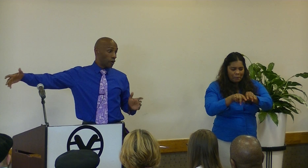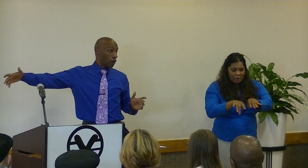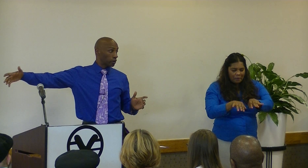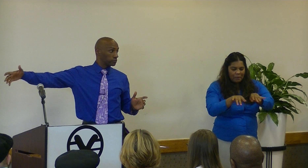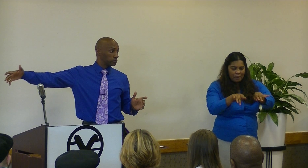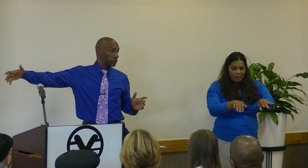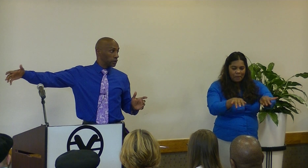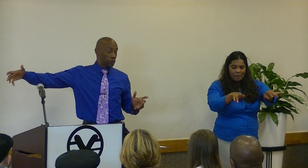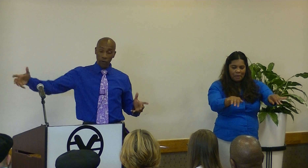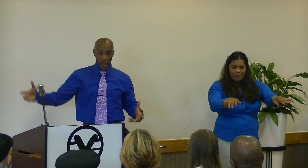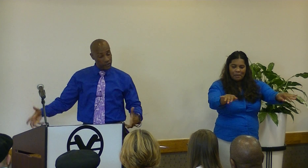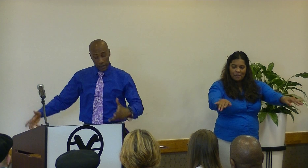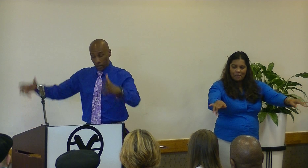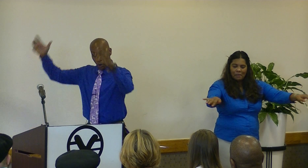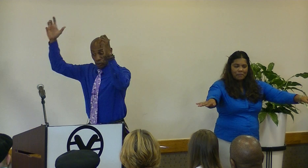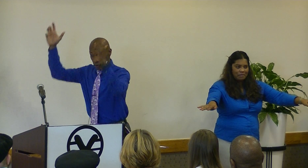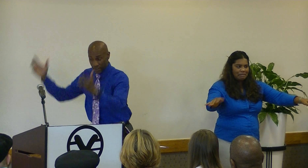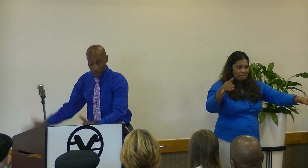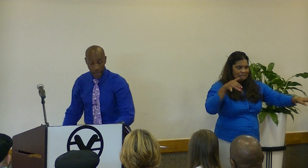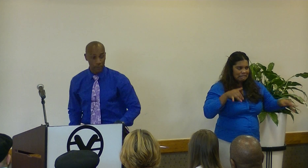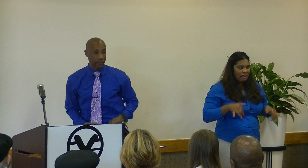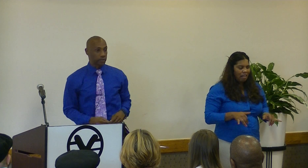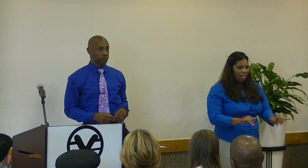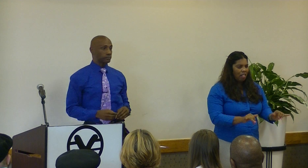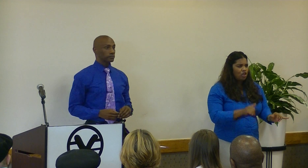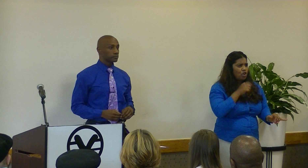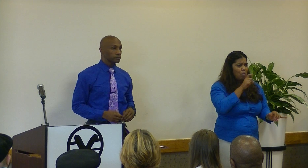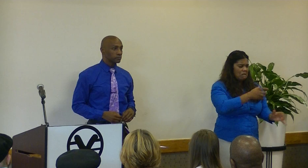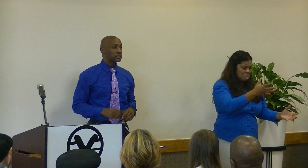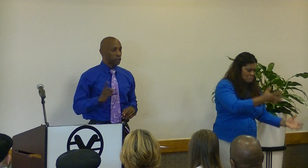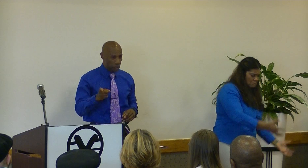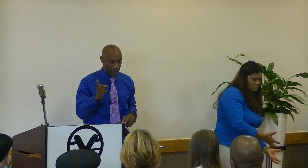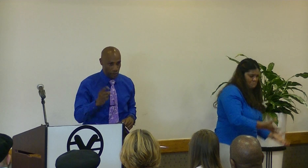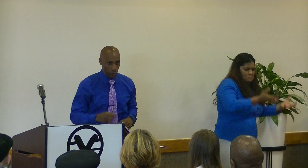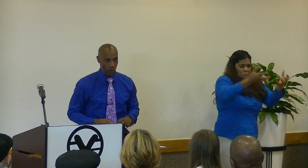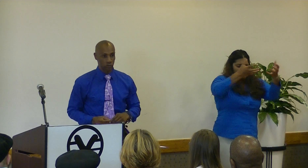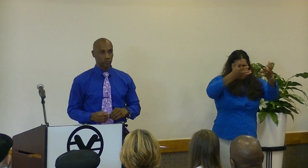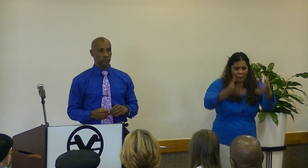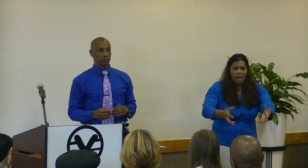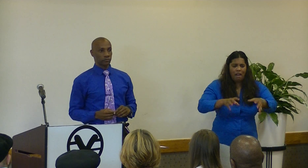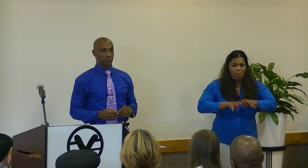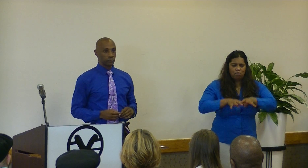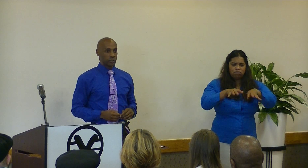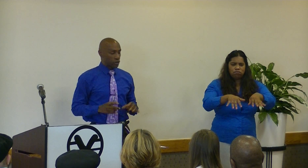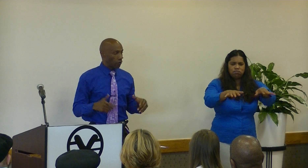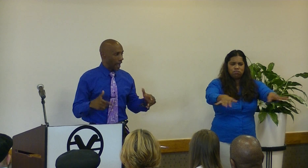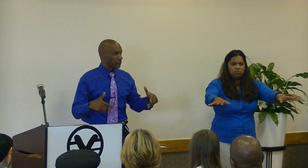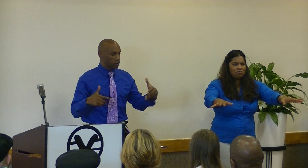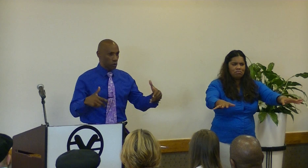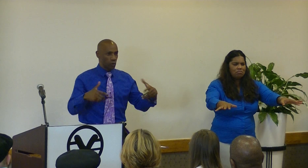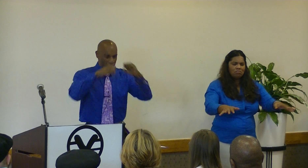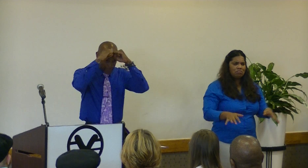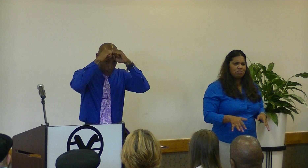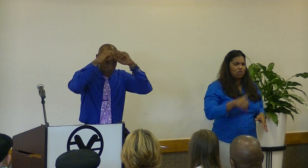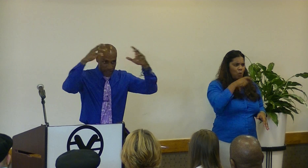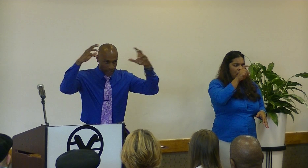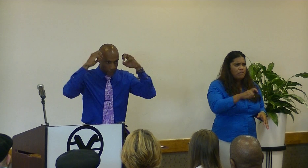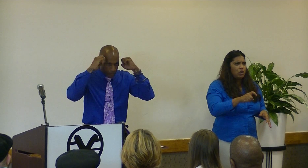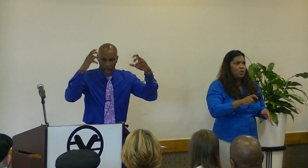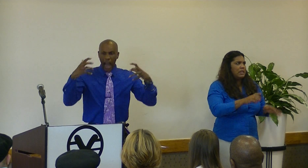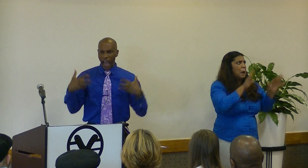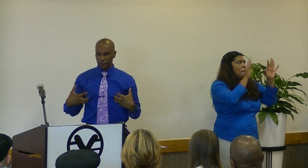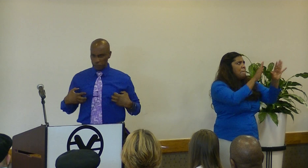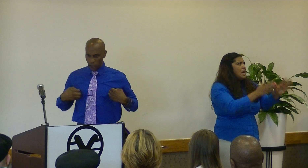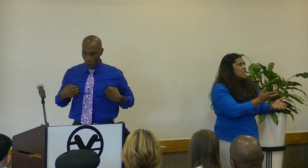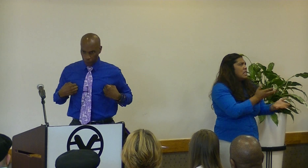and far. You don't have to take a boulder and slam it to change the world. You don't have to do these